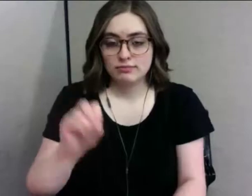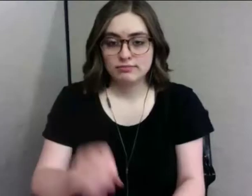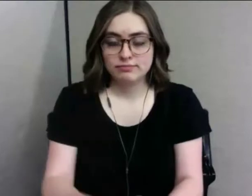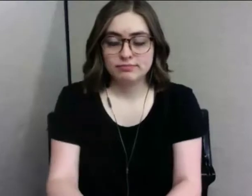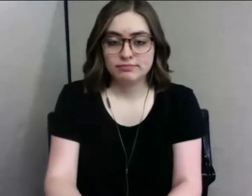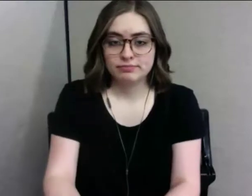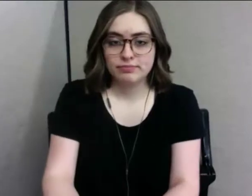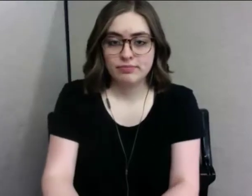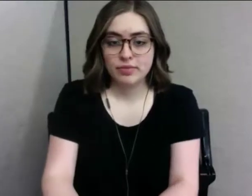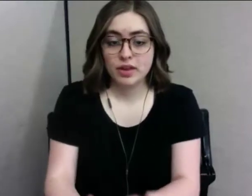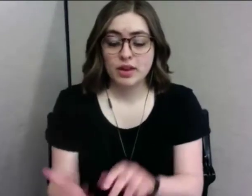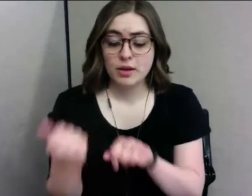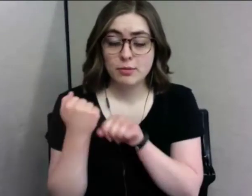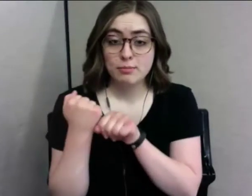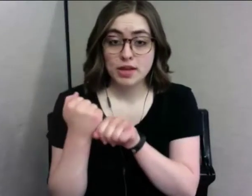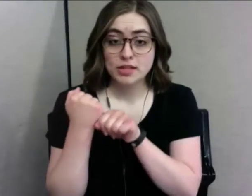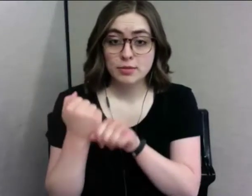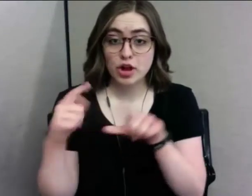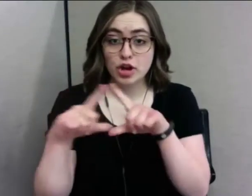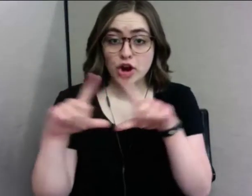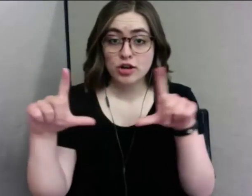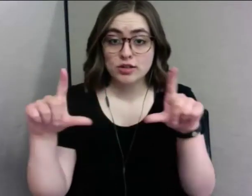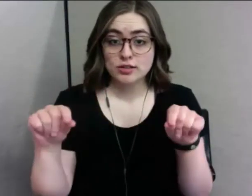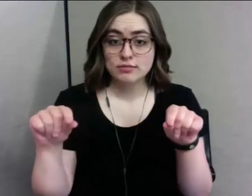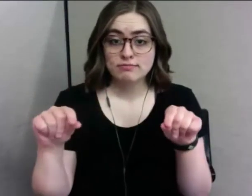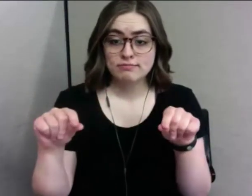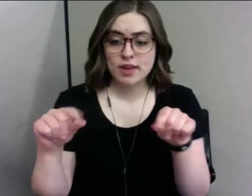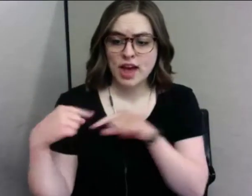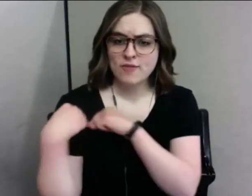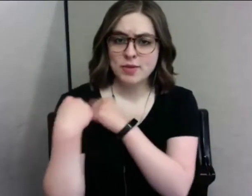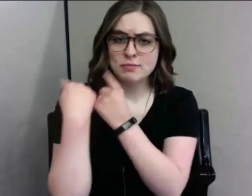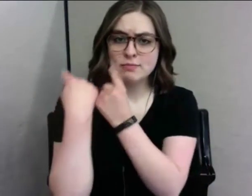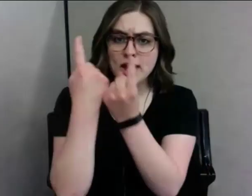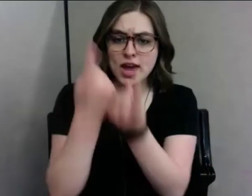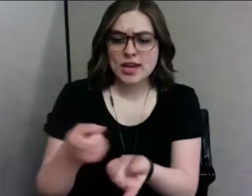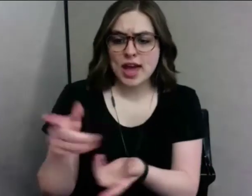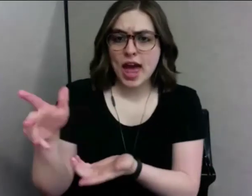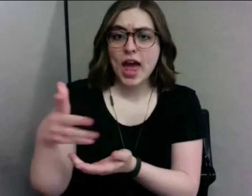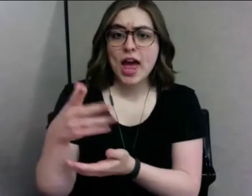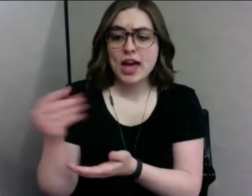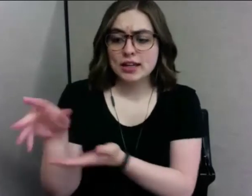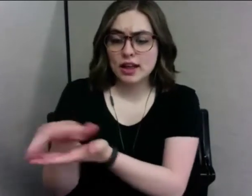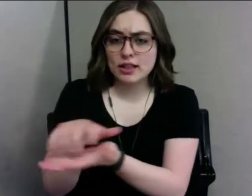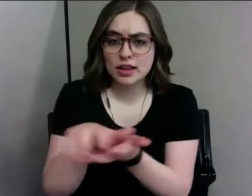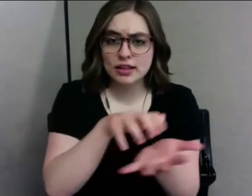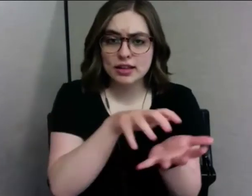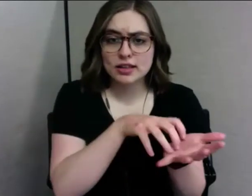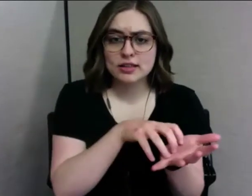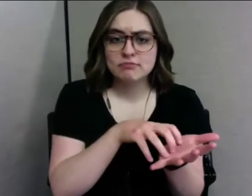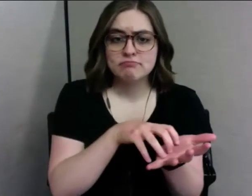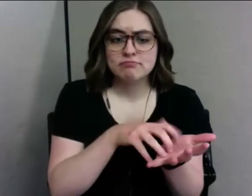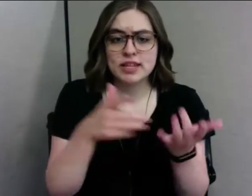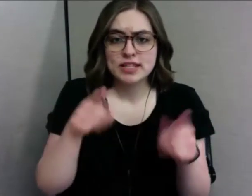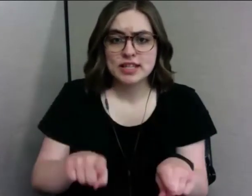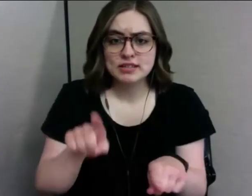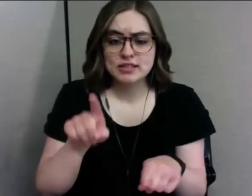Baseball cards have been made and collected since the late 1870s. Companies use